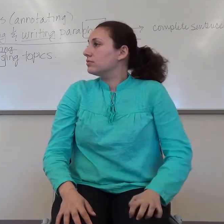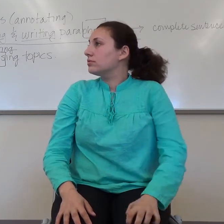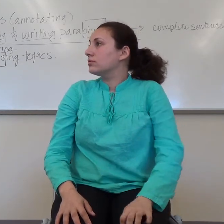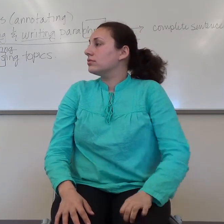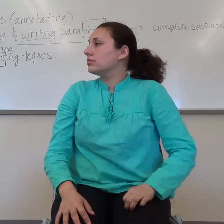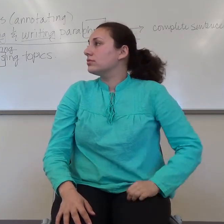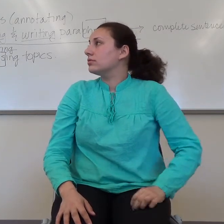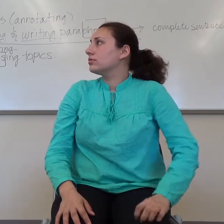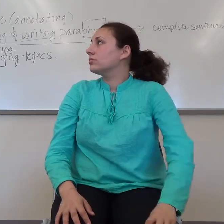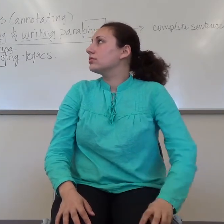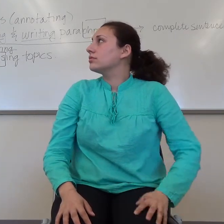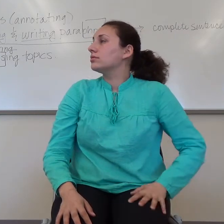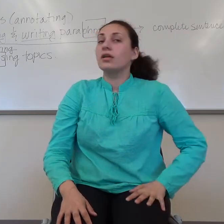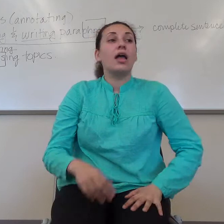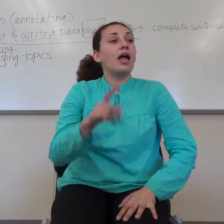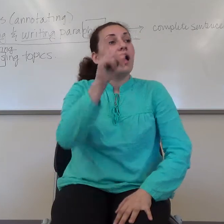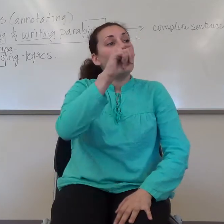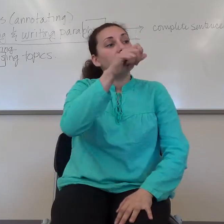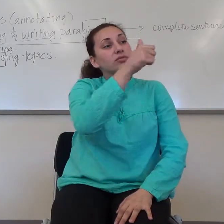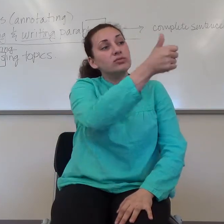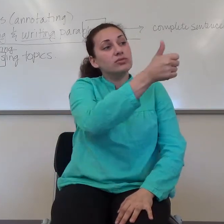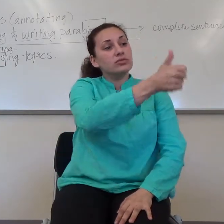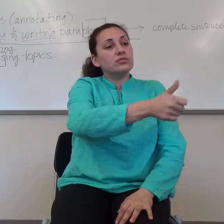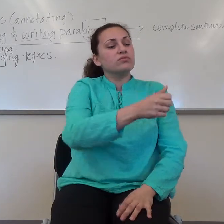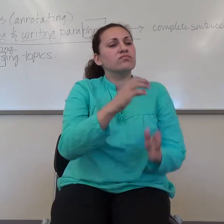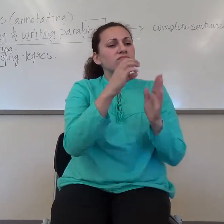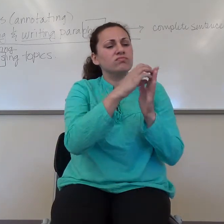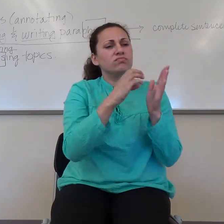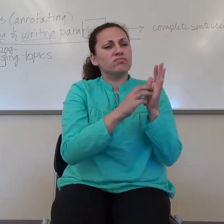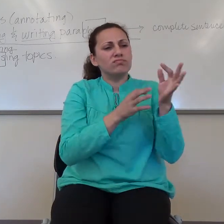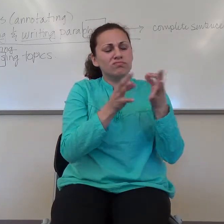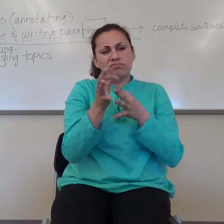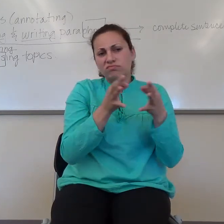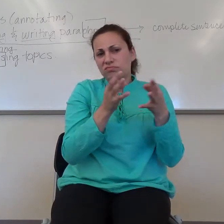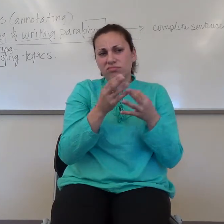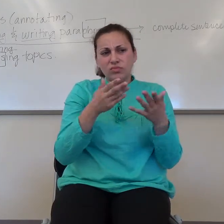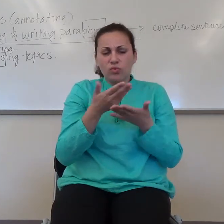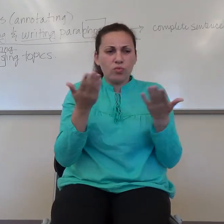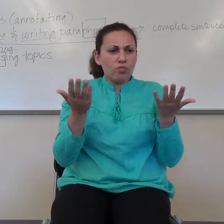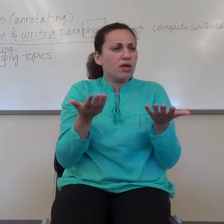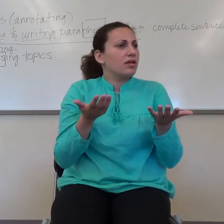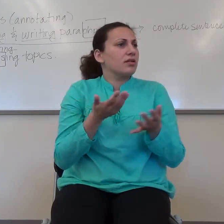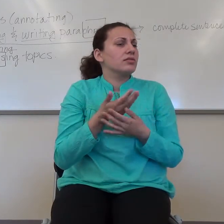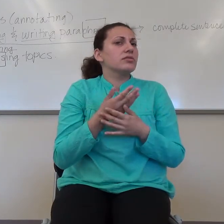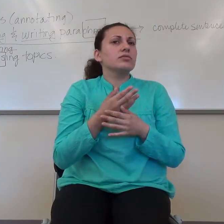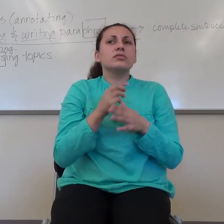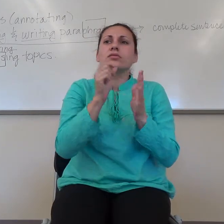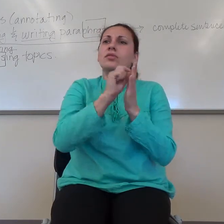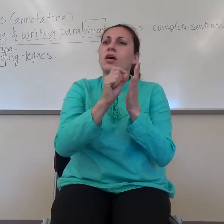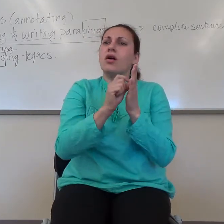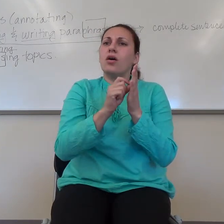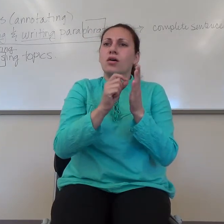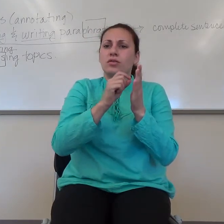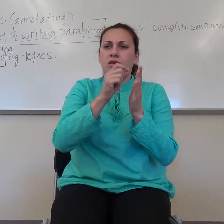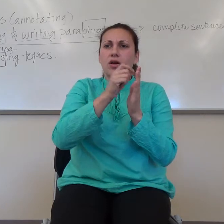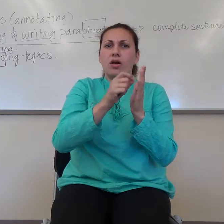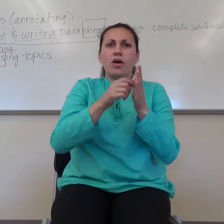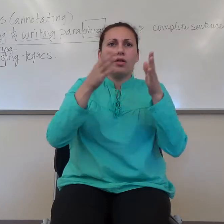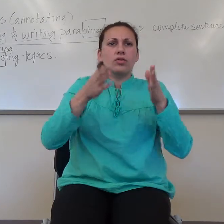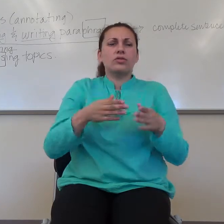But ask yourself what the paragraph is about and what the author is trying to tell you about that thing.